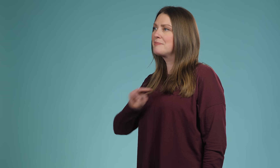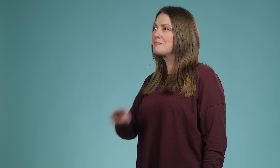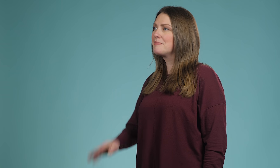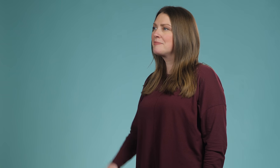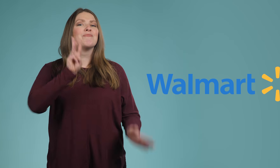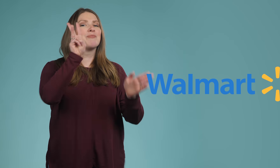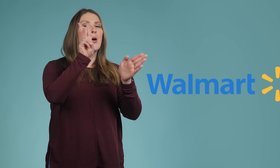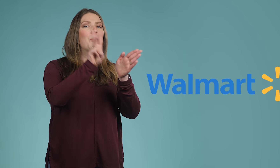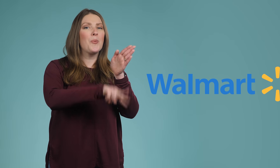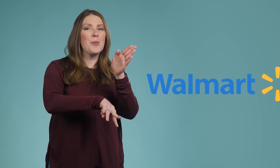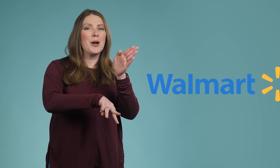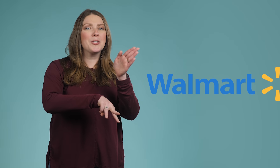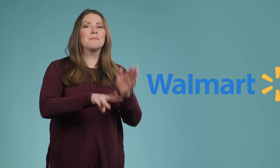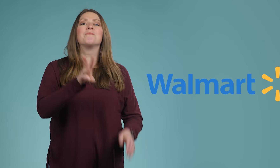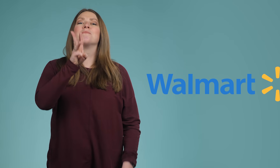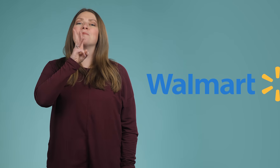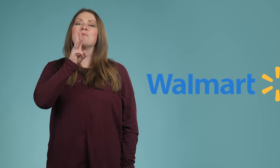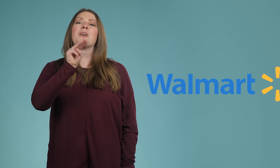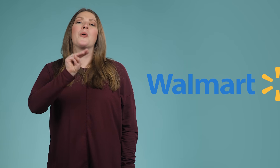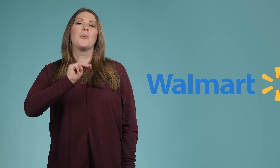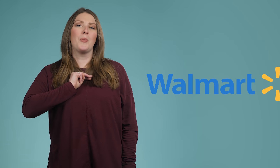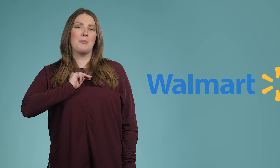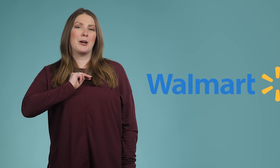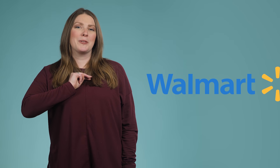chest. Wal-Mart. Wal-Mart.